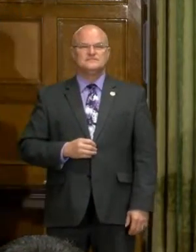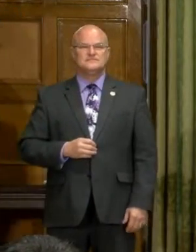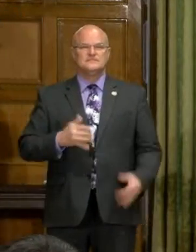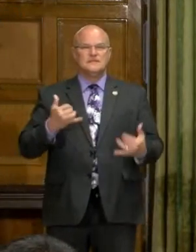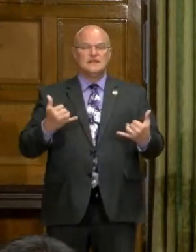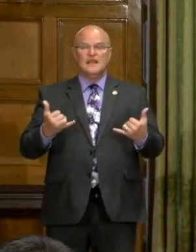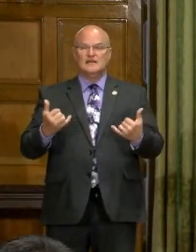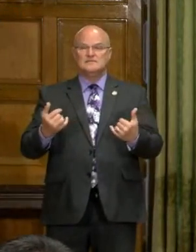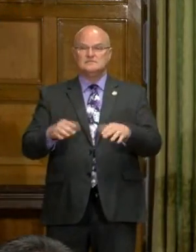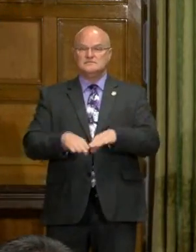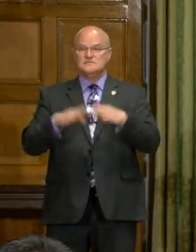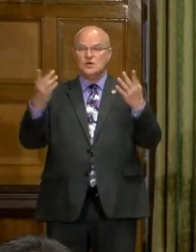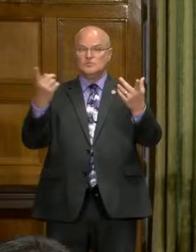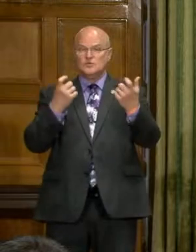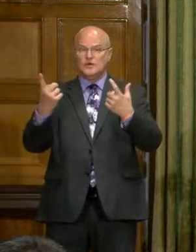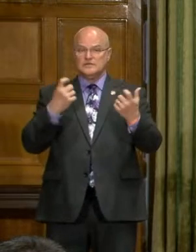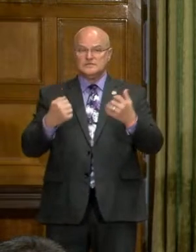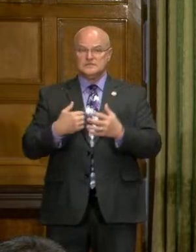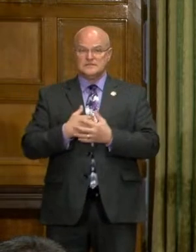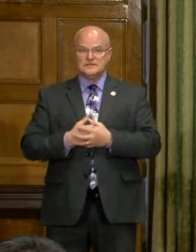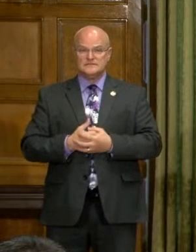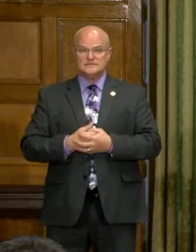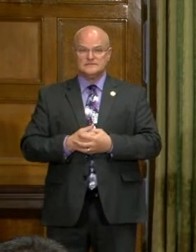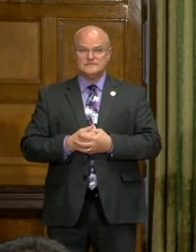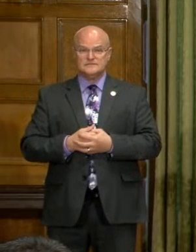Turn it open for any questions we have.